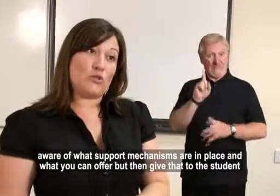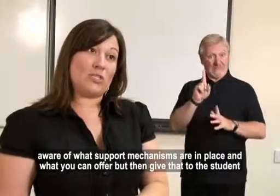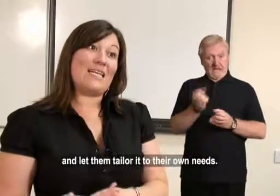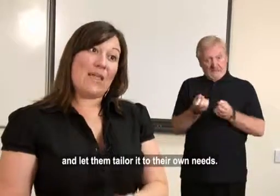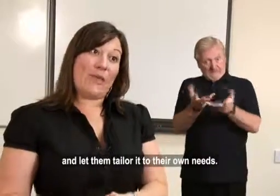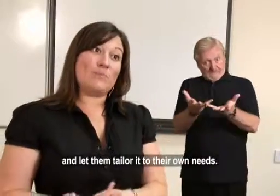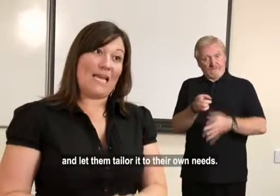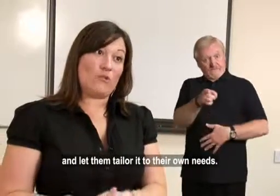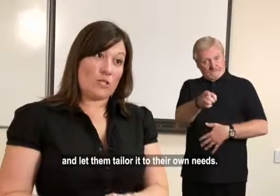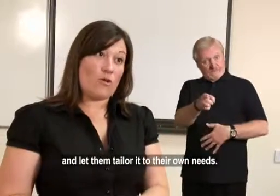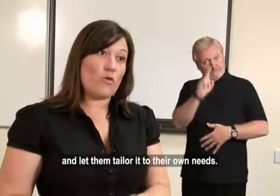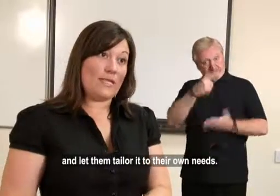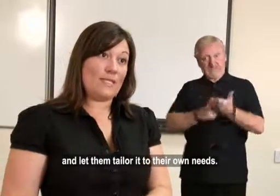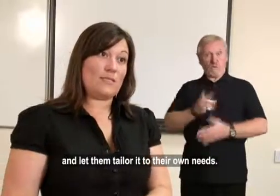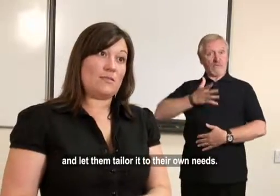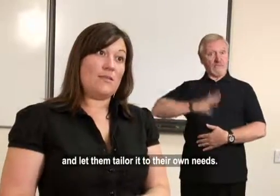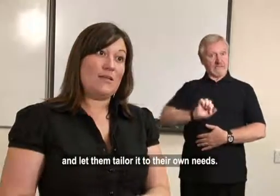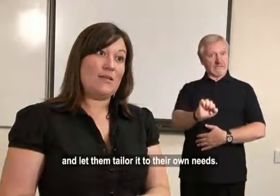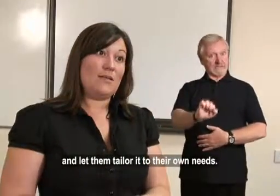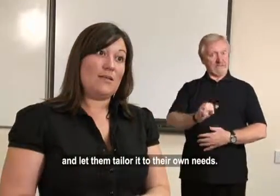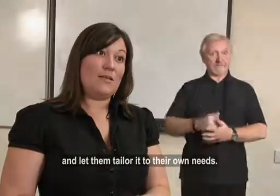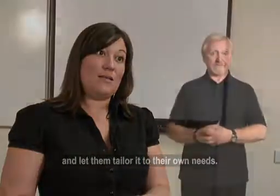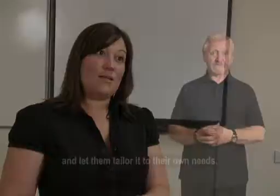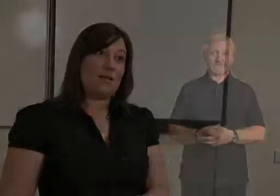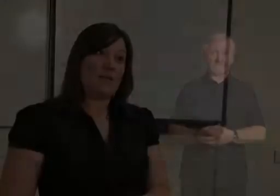to the student and let them tailor it to their own needs.